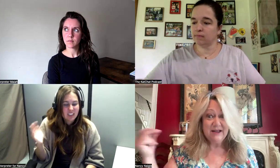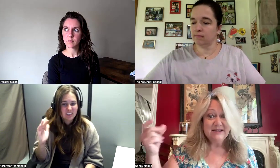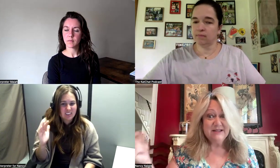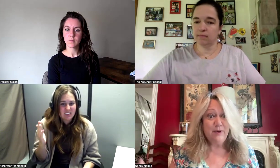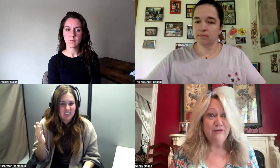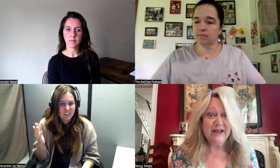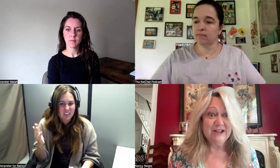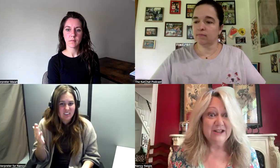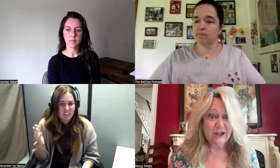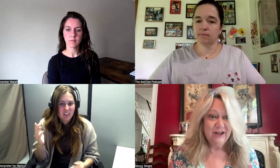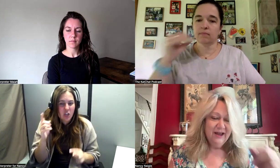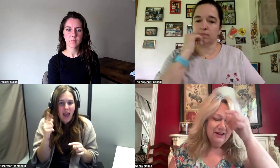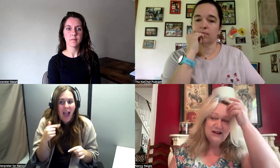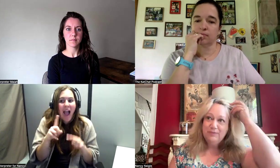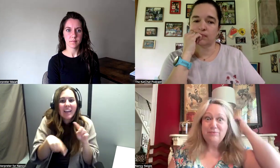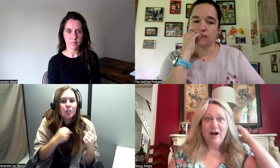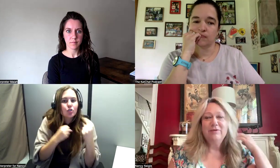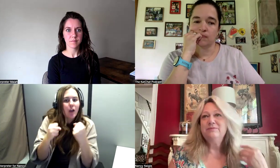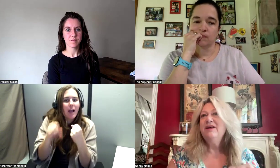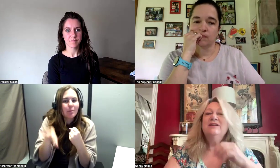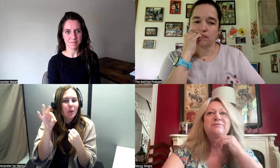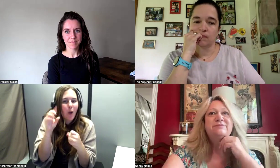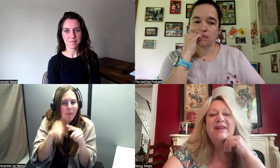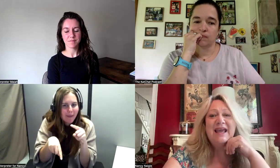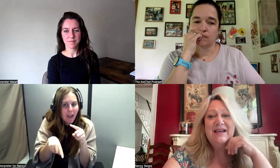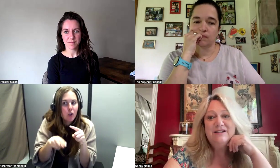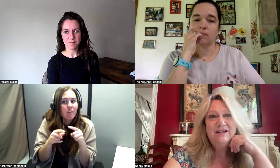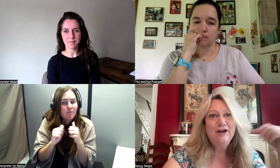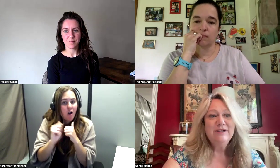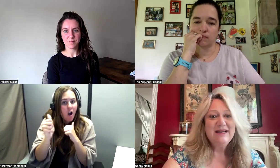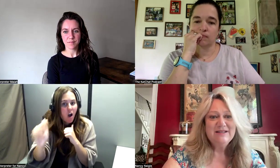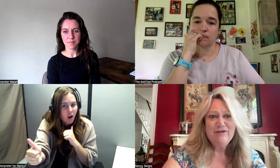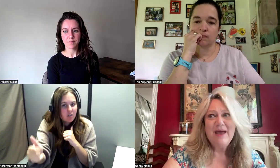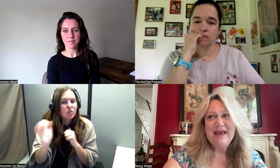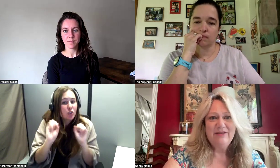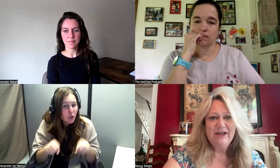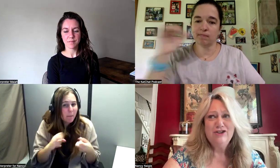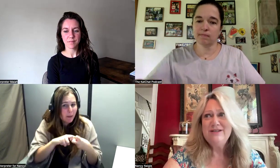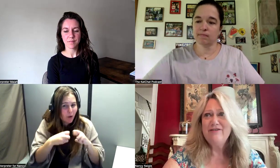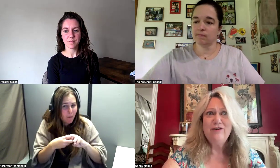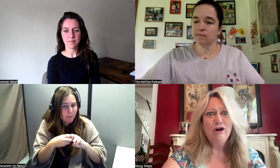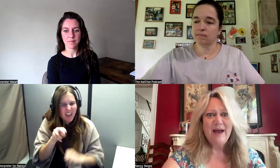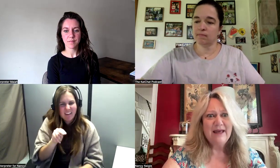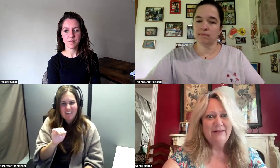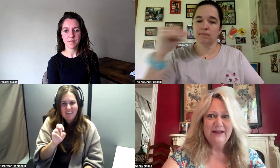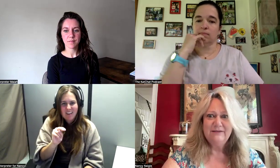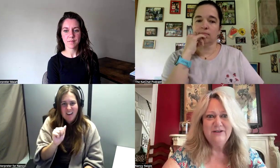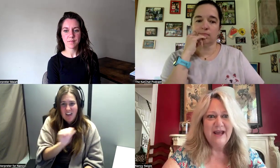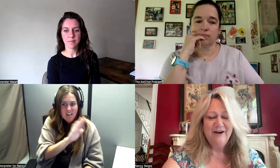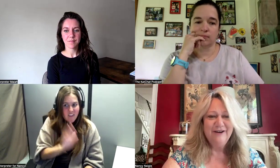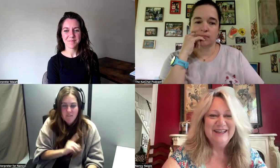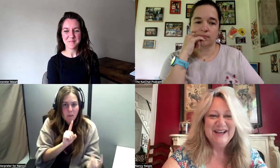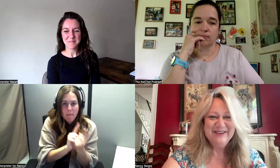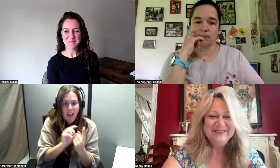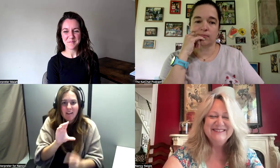I can't like zip over and get you. It could be a problem. And Nina's never met Kathleen. She's never even heard about Kathleen till